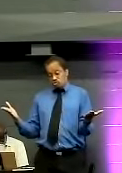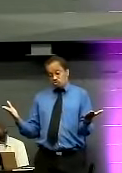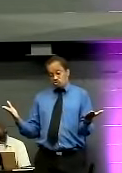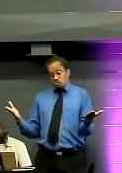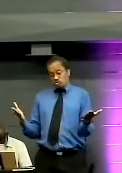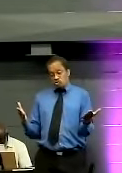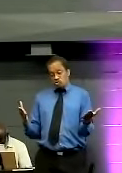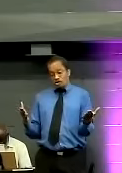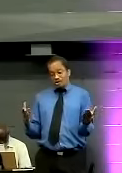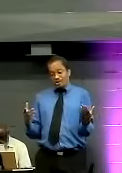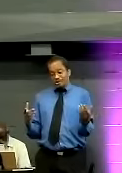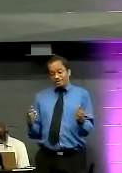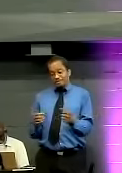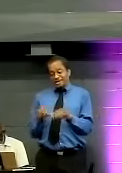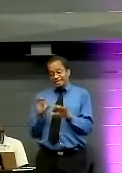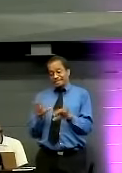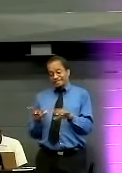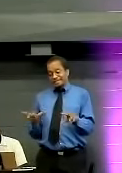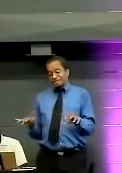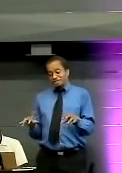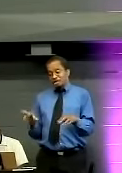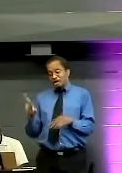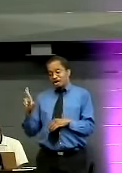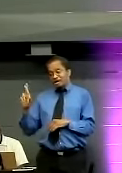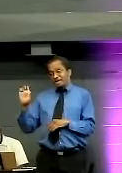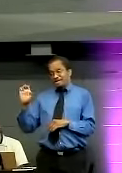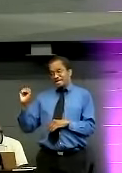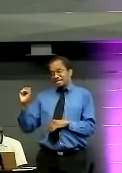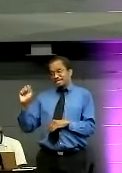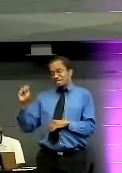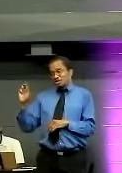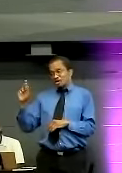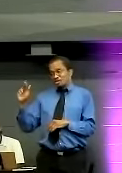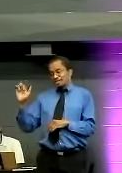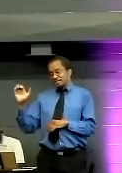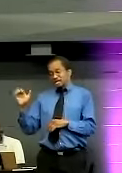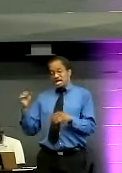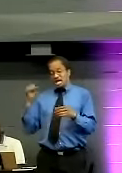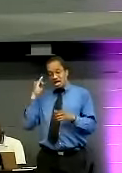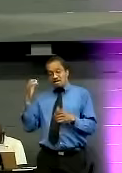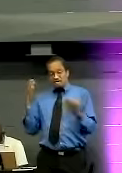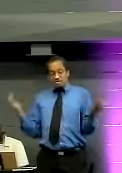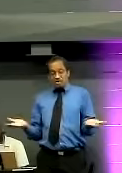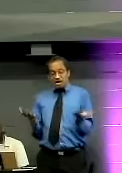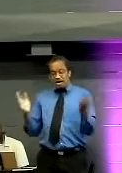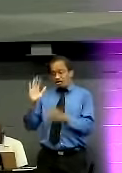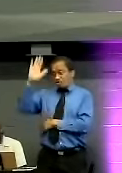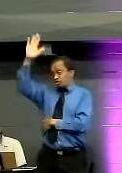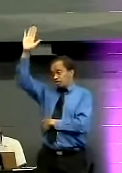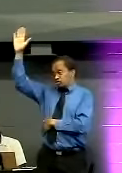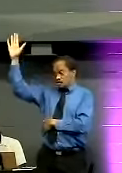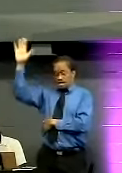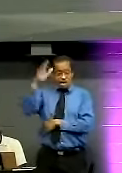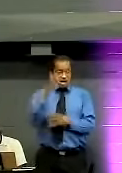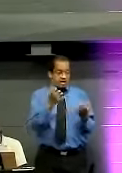are, just type in the word restore. Or if you're in person, raise your hand that you want to be restored